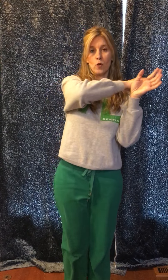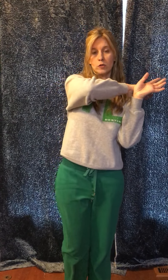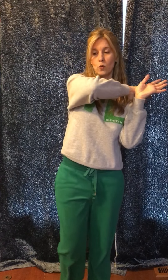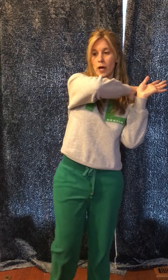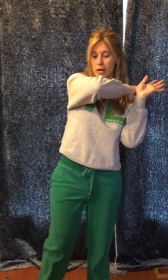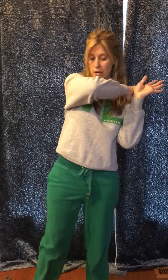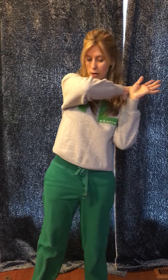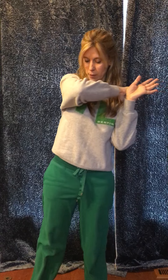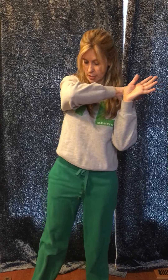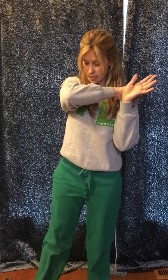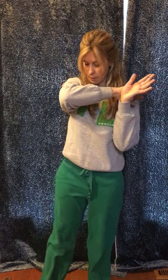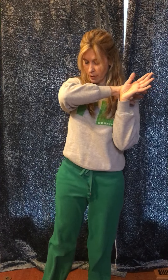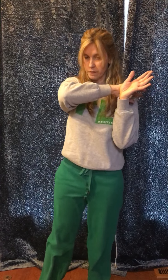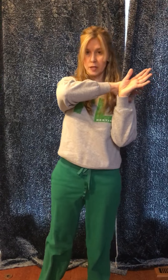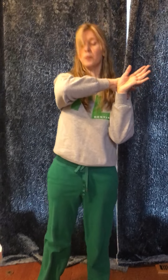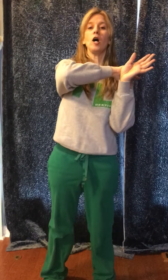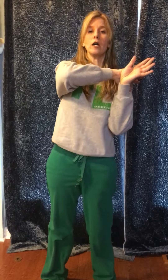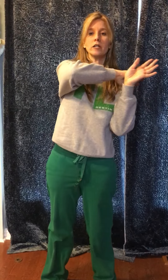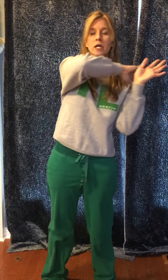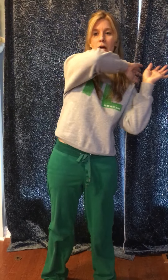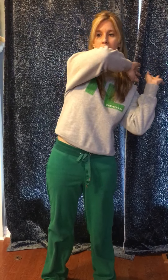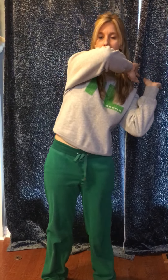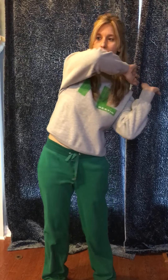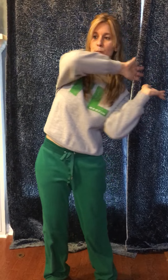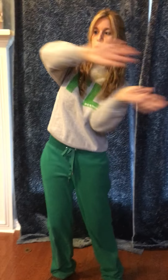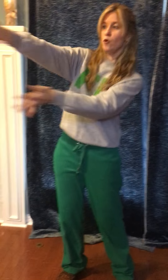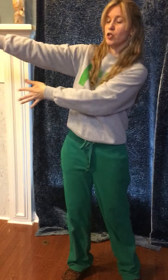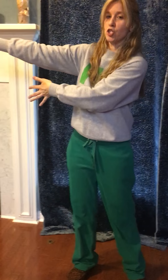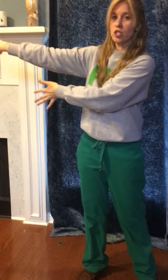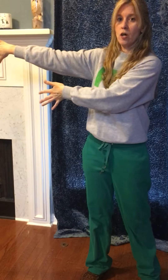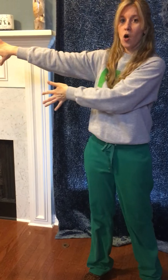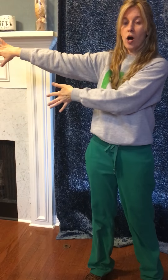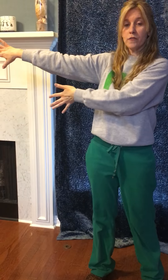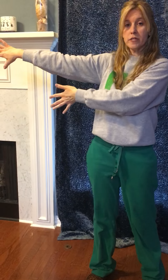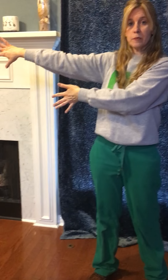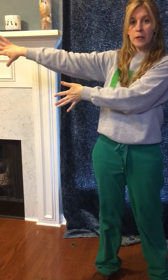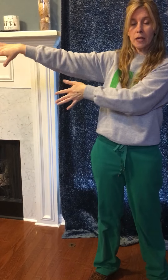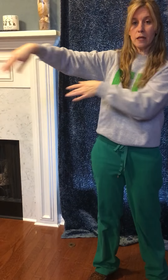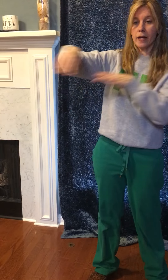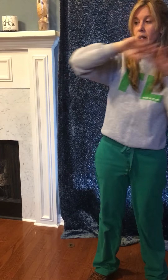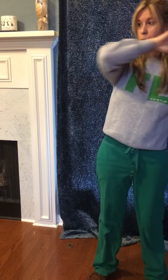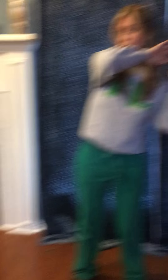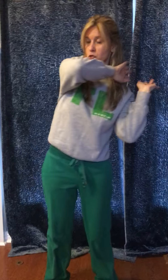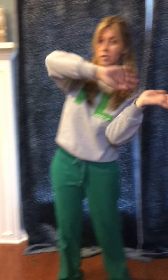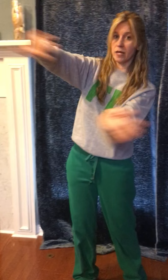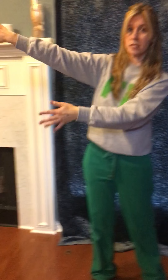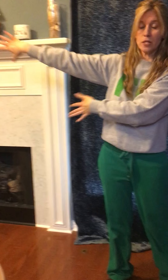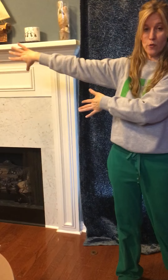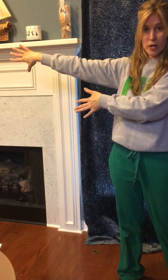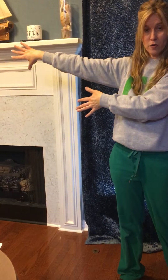rolled away, I'm going to step my feet apart and push off to the pink, like I'm pushing that stone out of the